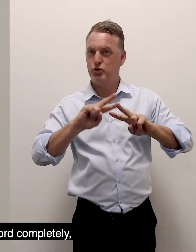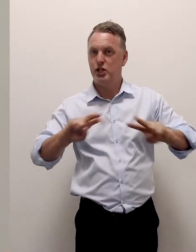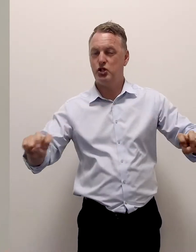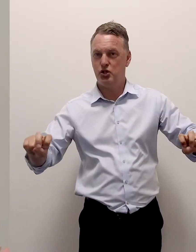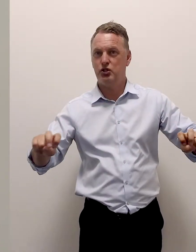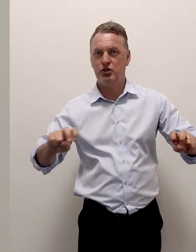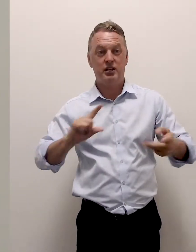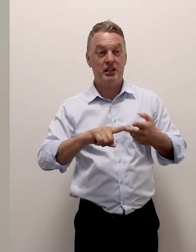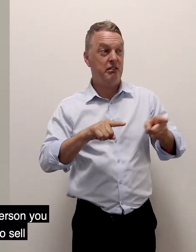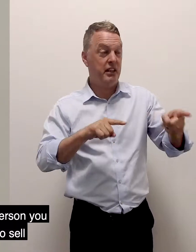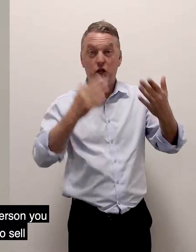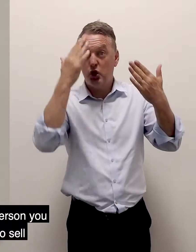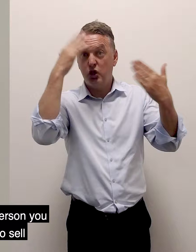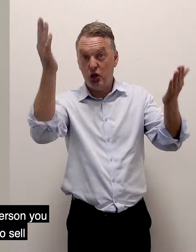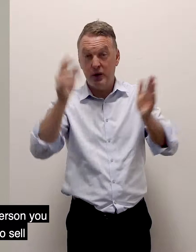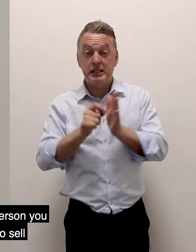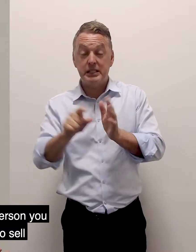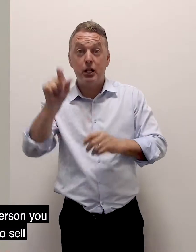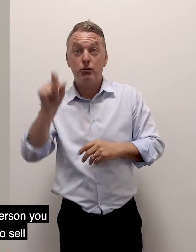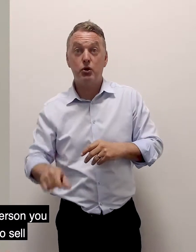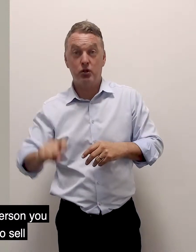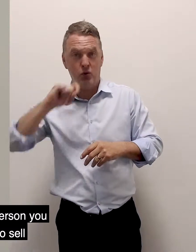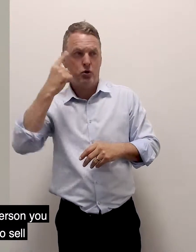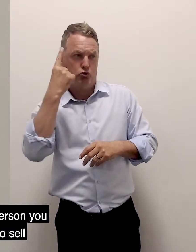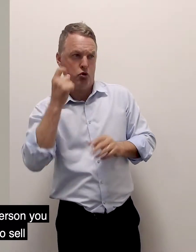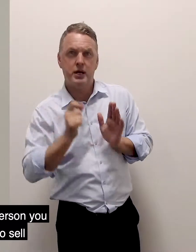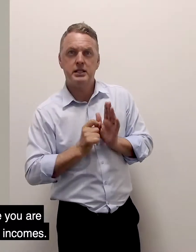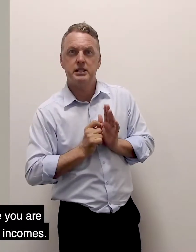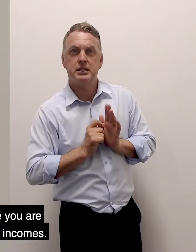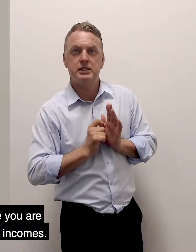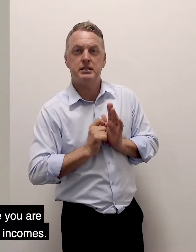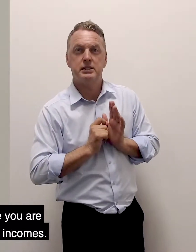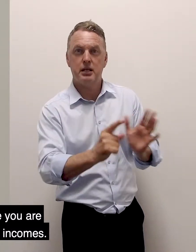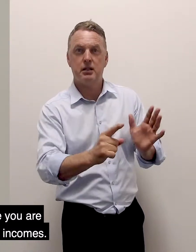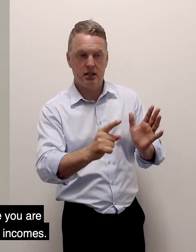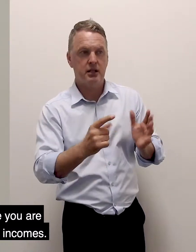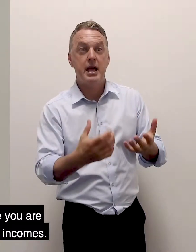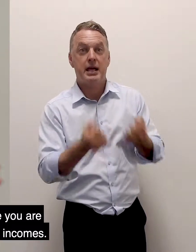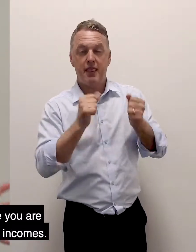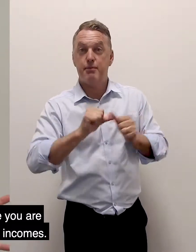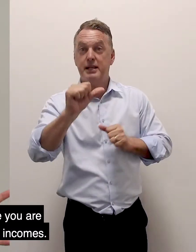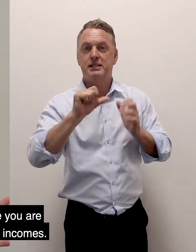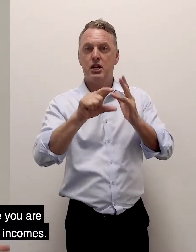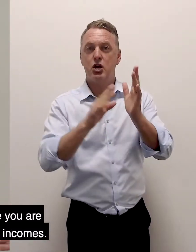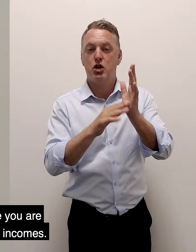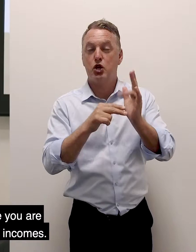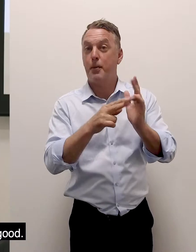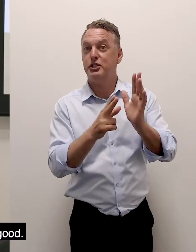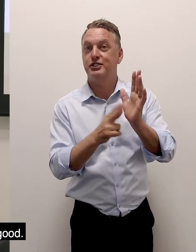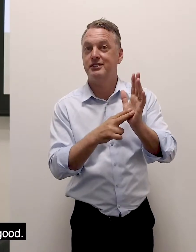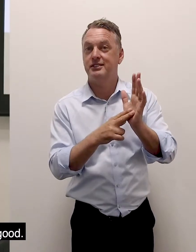on your word completely, and as a salesperson, you'll just try to sell the one where you're getting the most